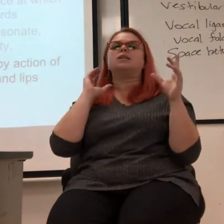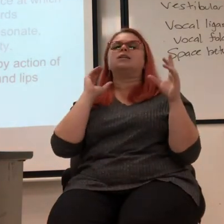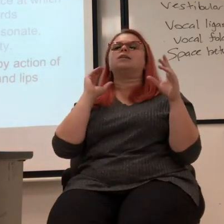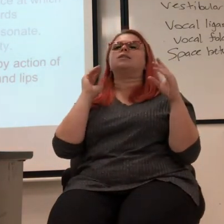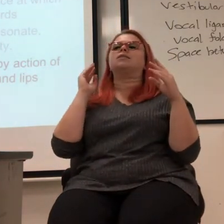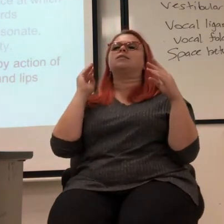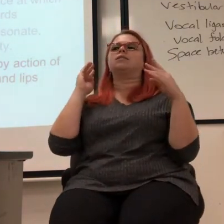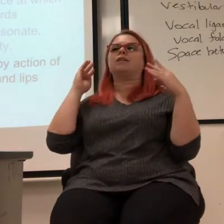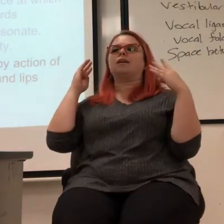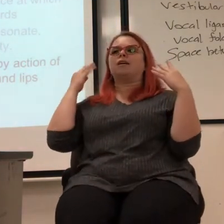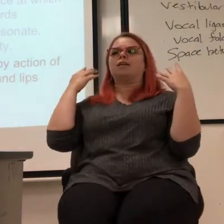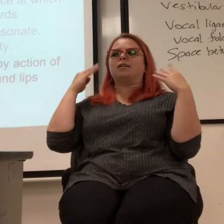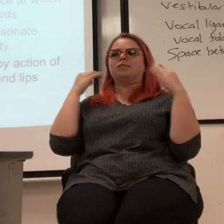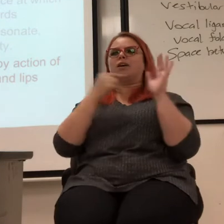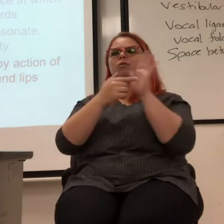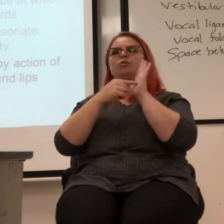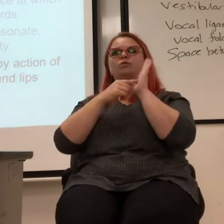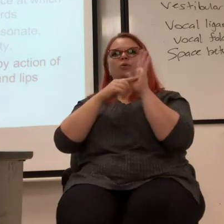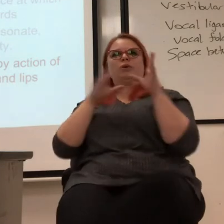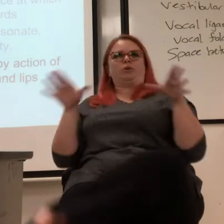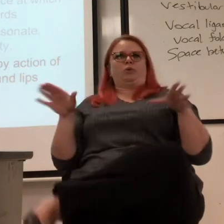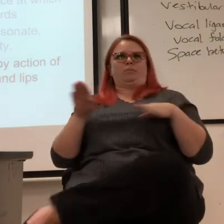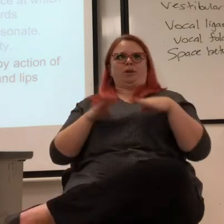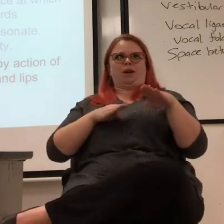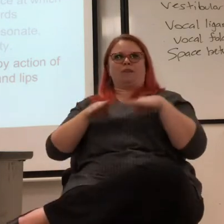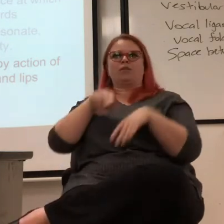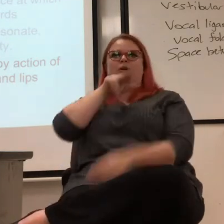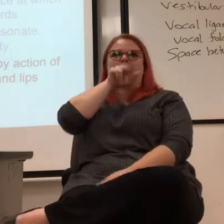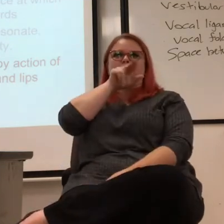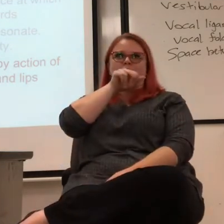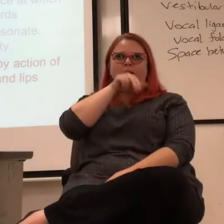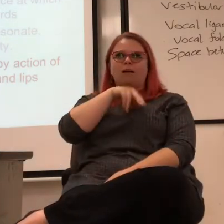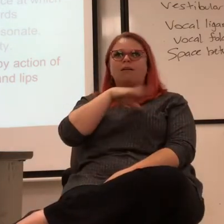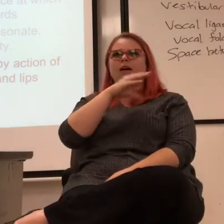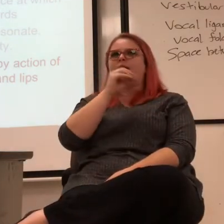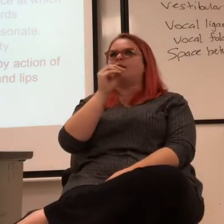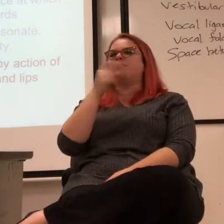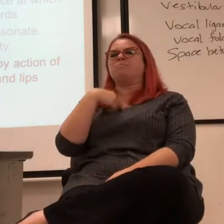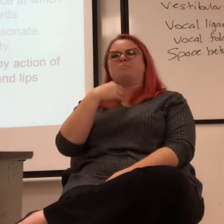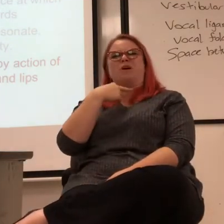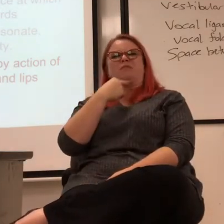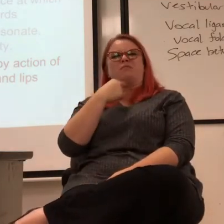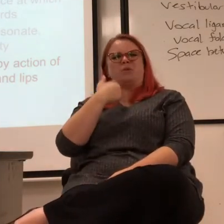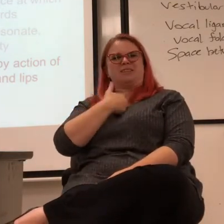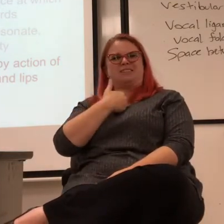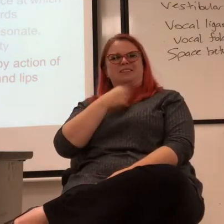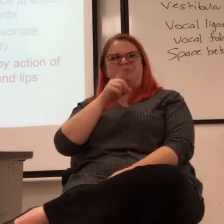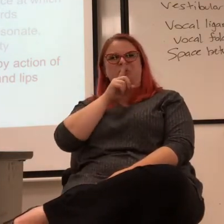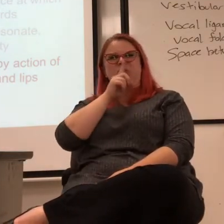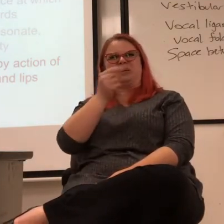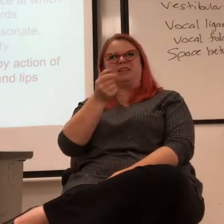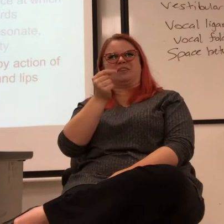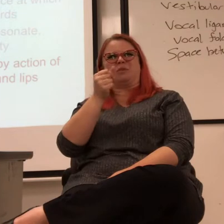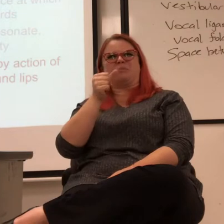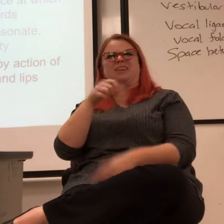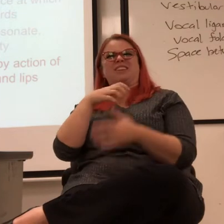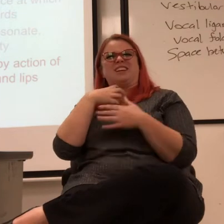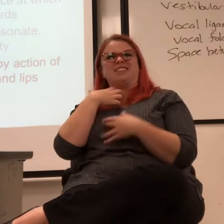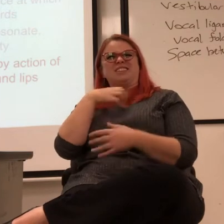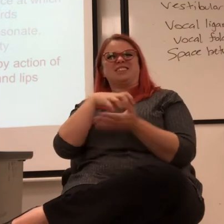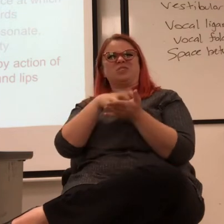of the pharynx, tongue, soft palate, and lips. My voice is a little hoarse. I had some post-nasal drip from allergies yesterday. I'm expecting the sound of my voice.